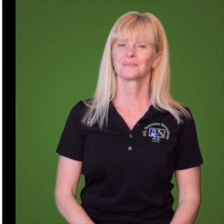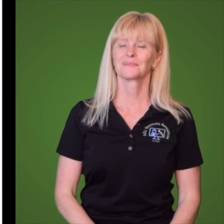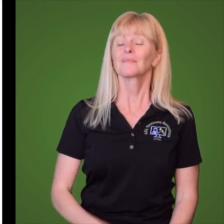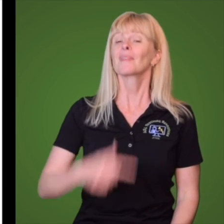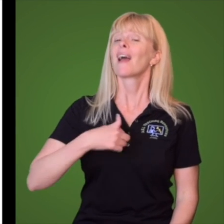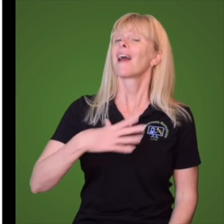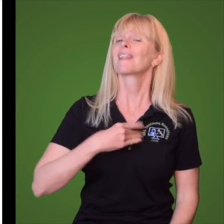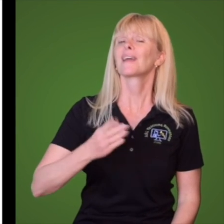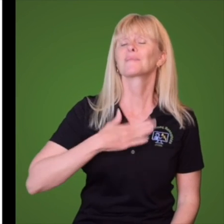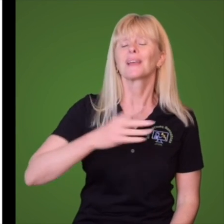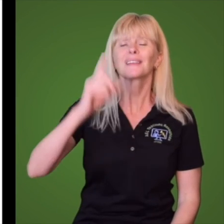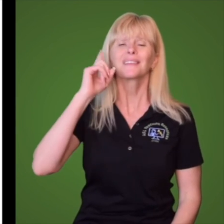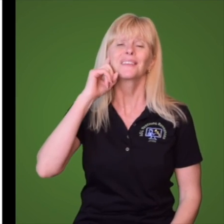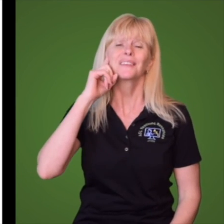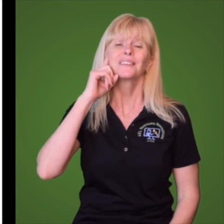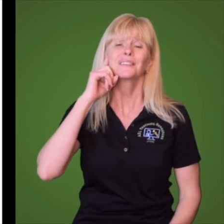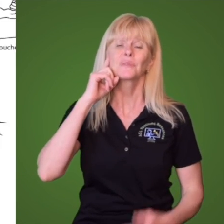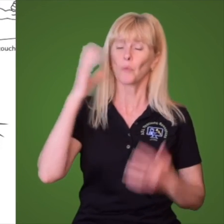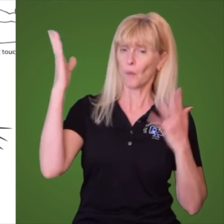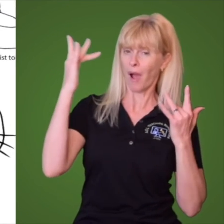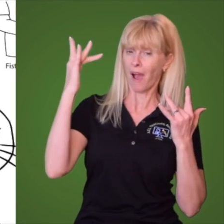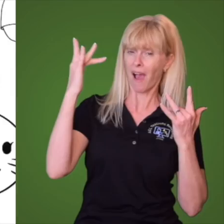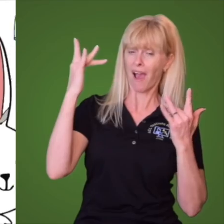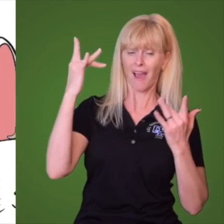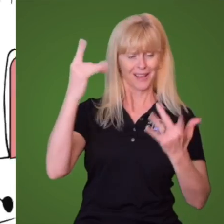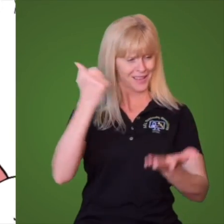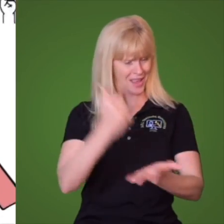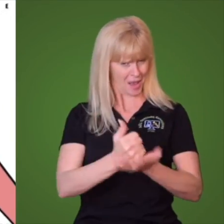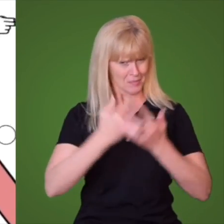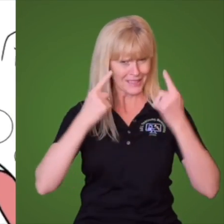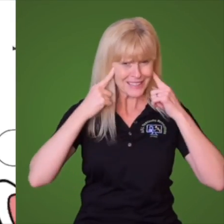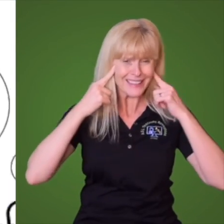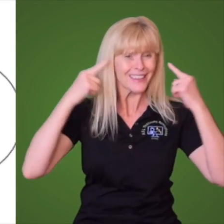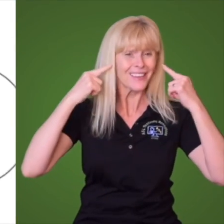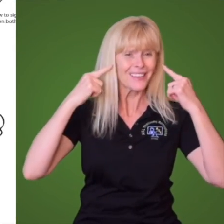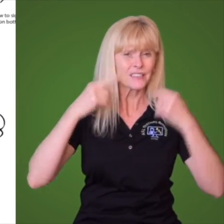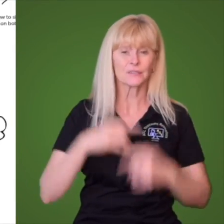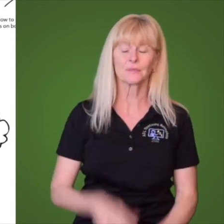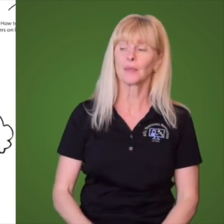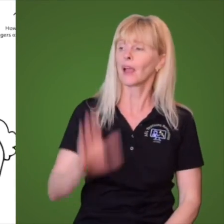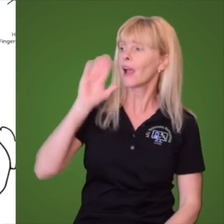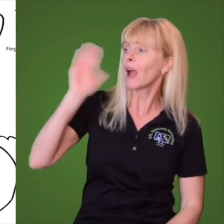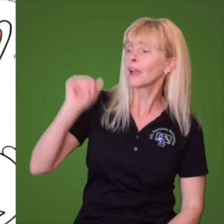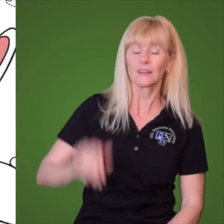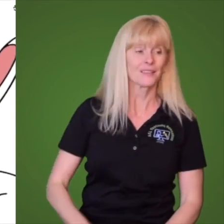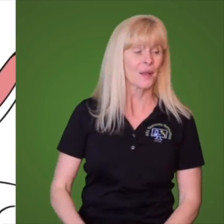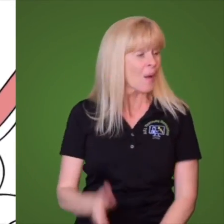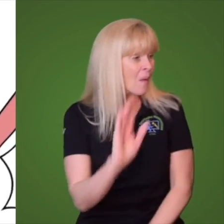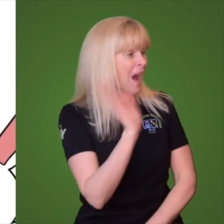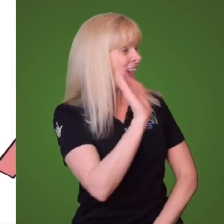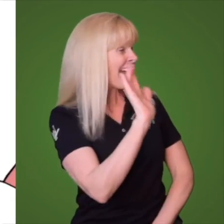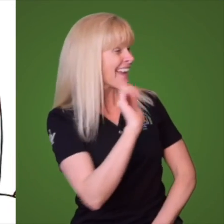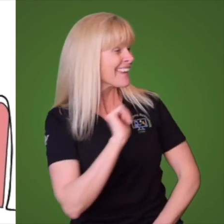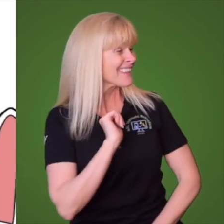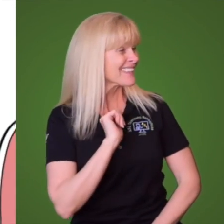I like my ears. They help me hear. Hi. Hi.